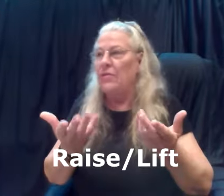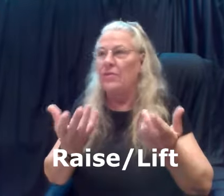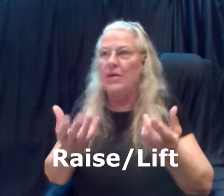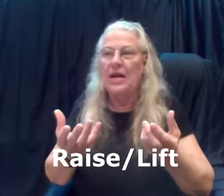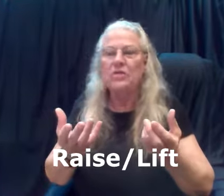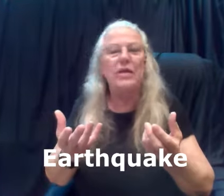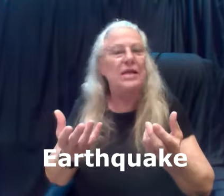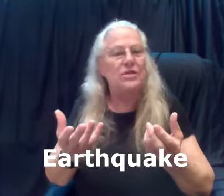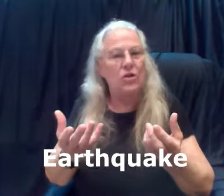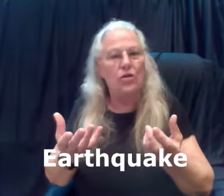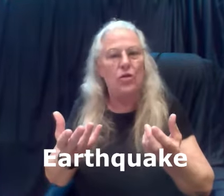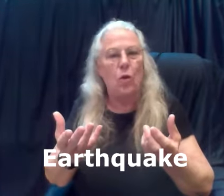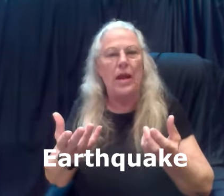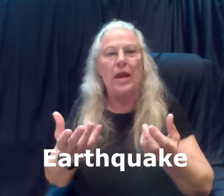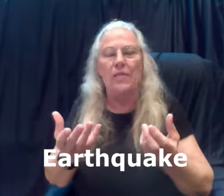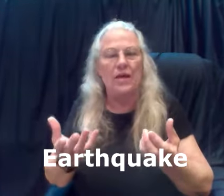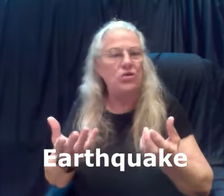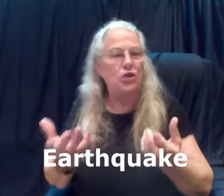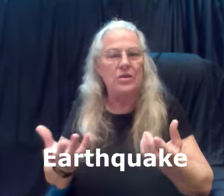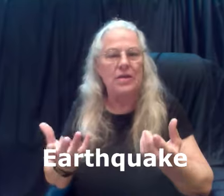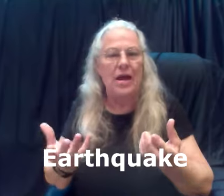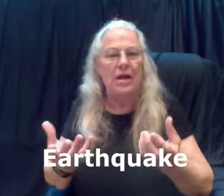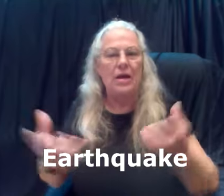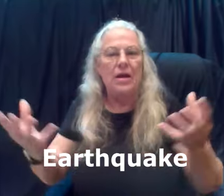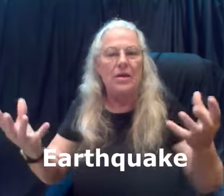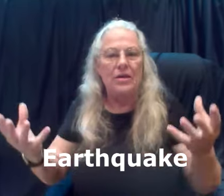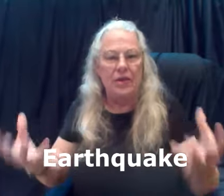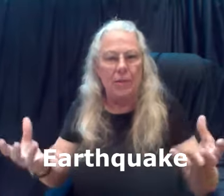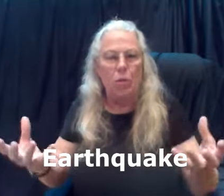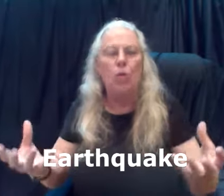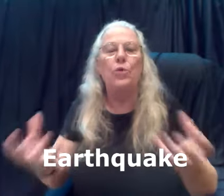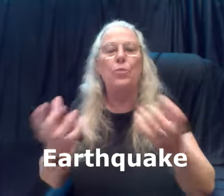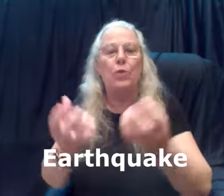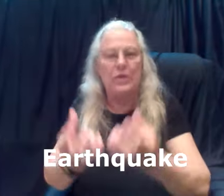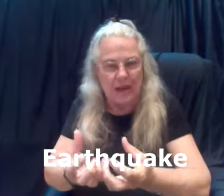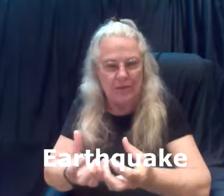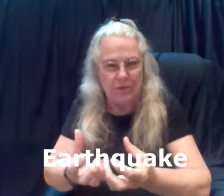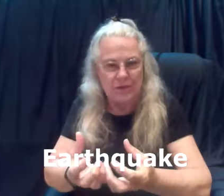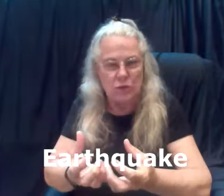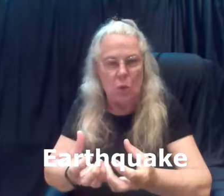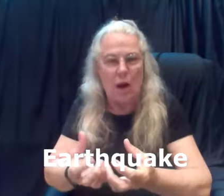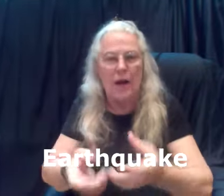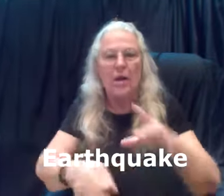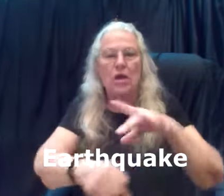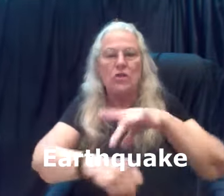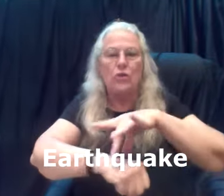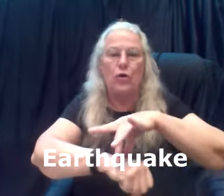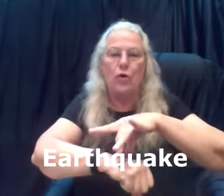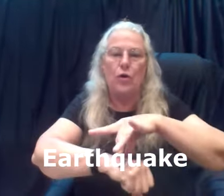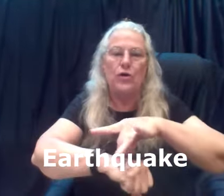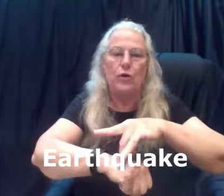next one is earthquake, and that's just a double word put together as one. So you're going to do